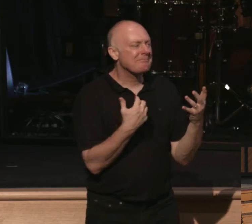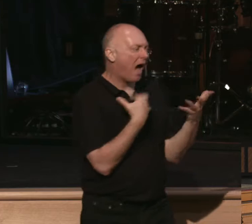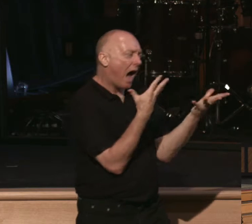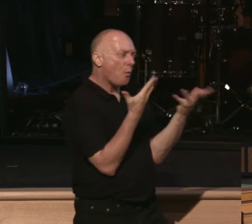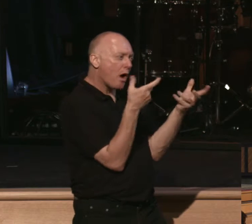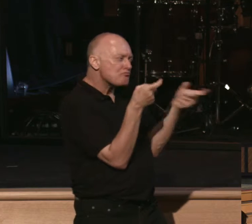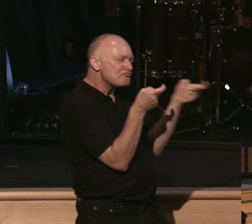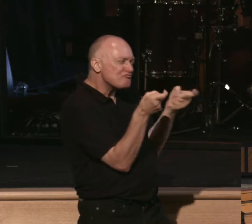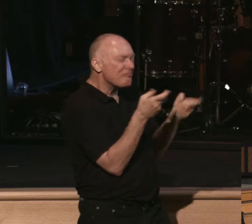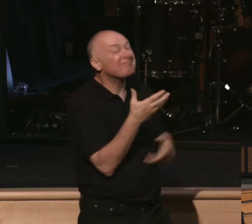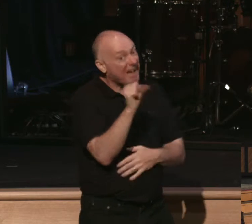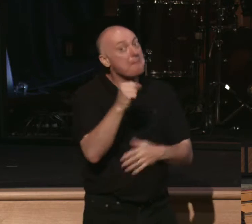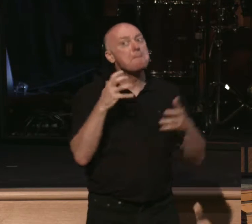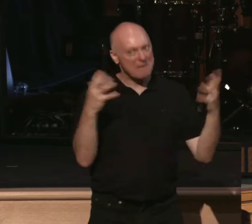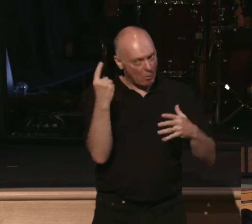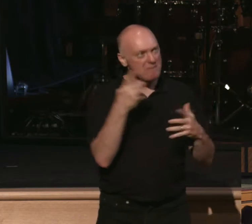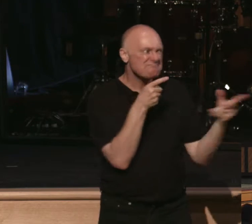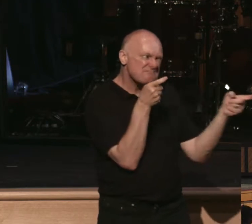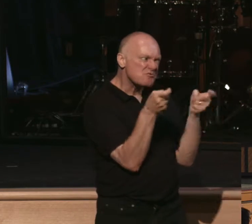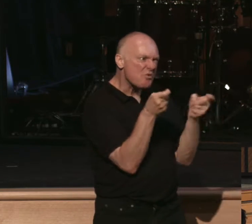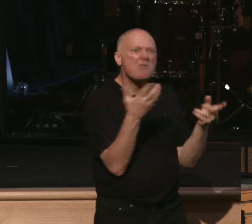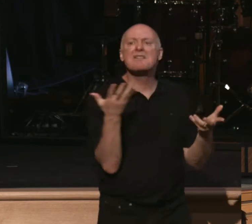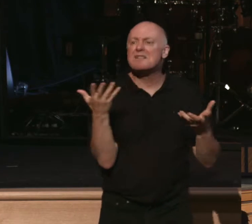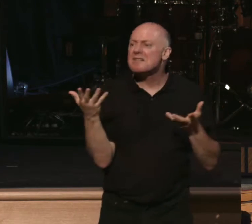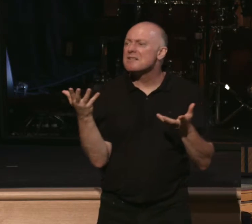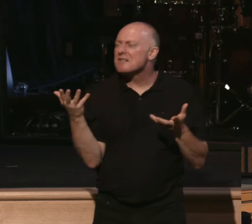Control, yep, that's a big one.